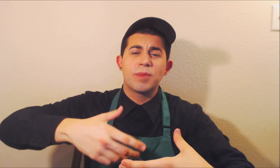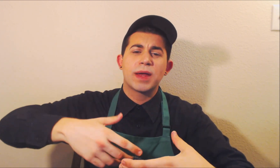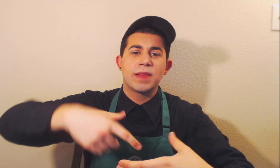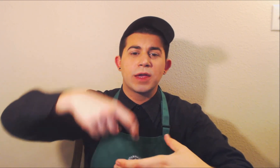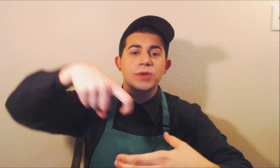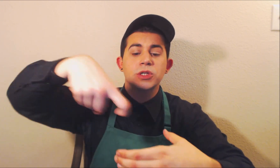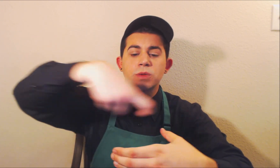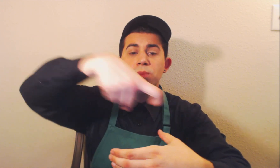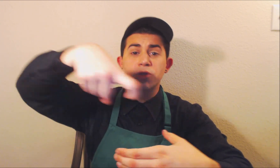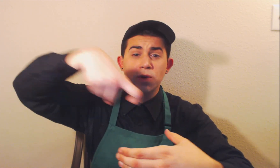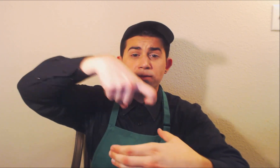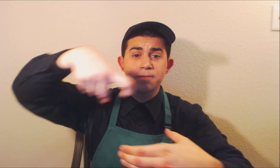of a body language. Whipped cream.